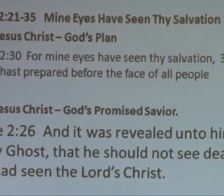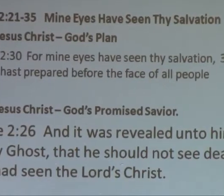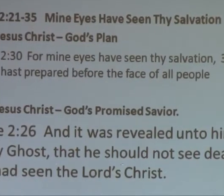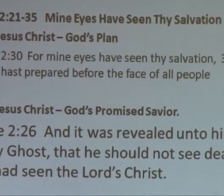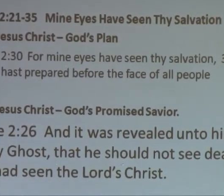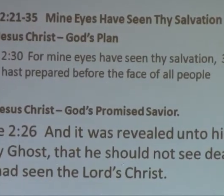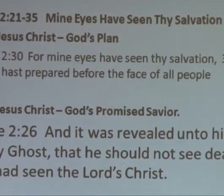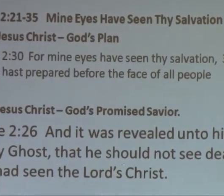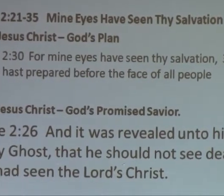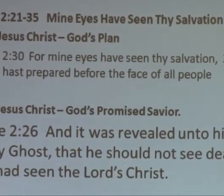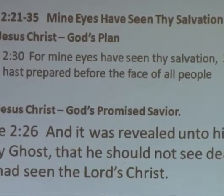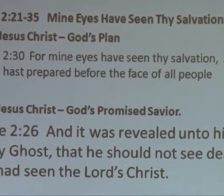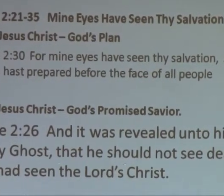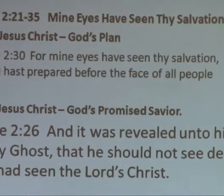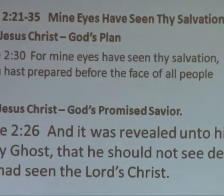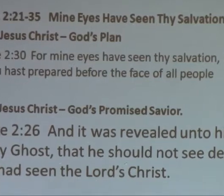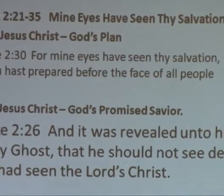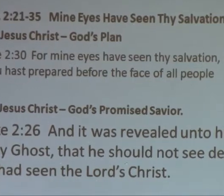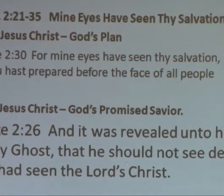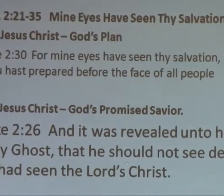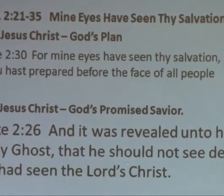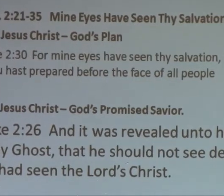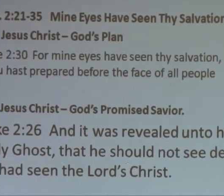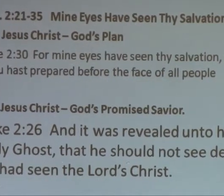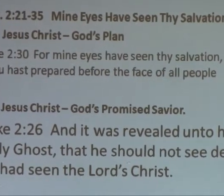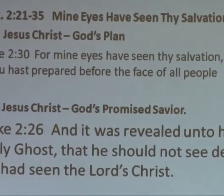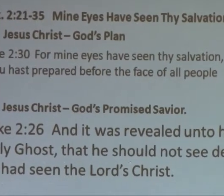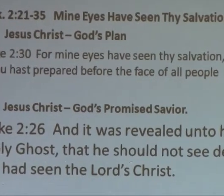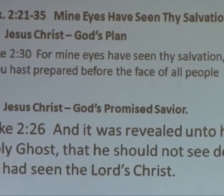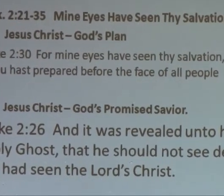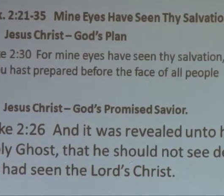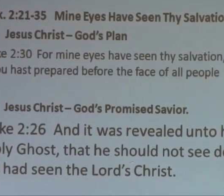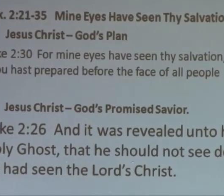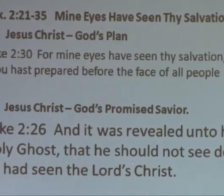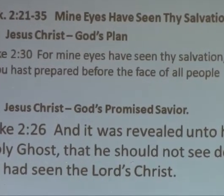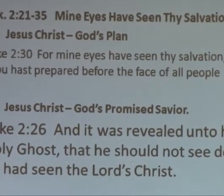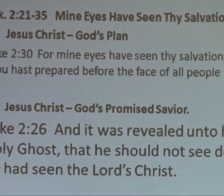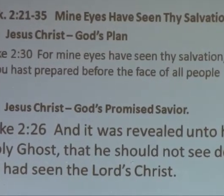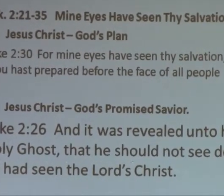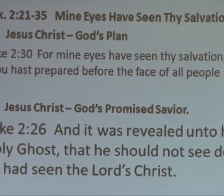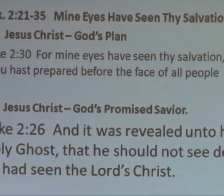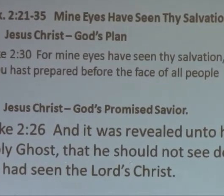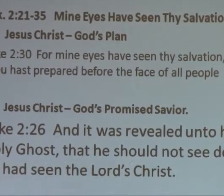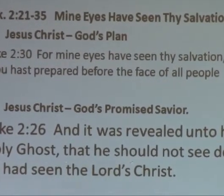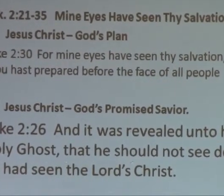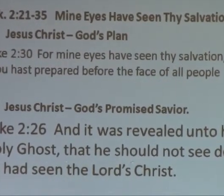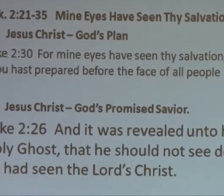You just have to stop thinking, just accept your gift. Your stuff done yesterday?